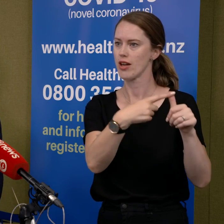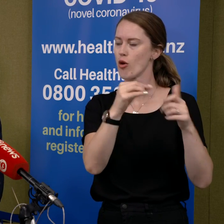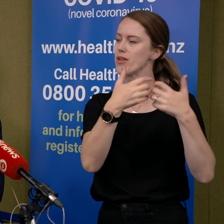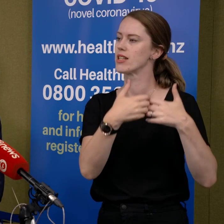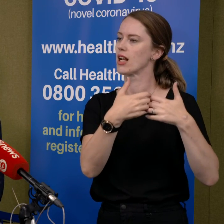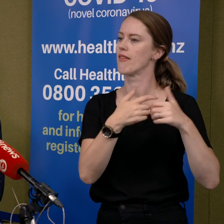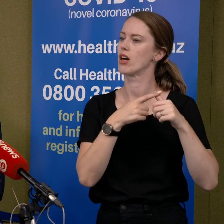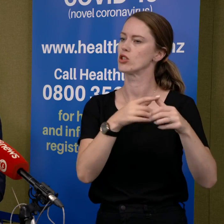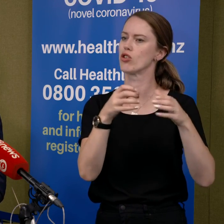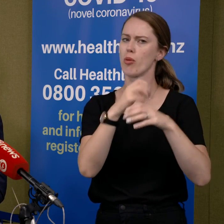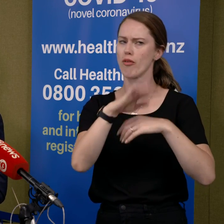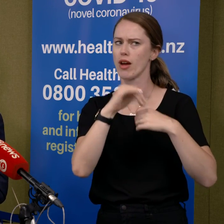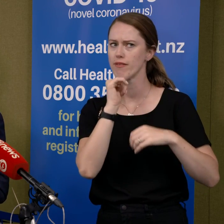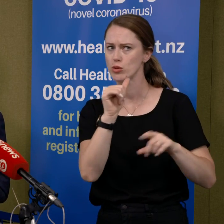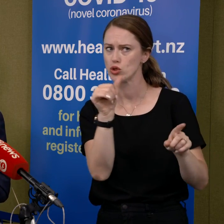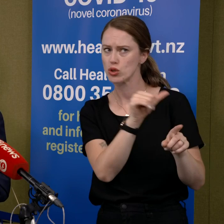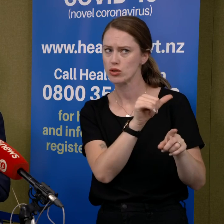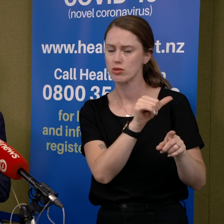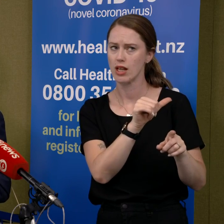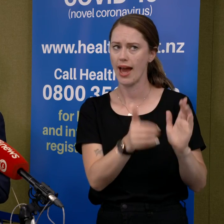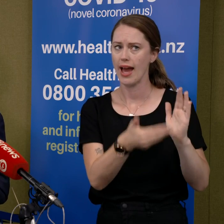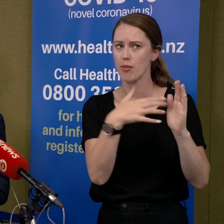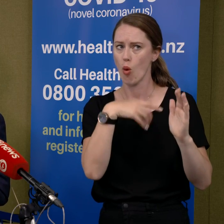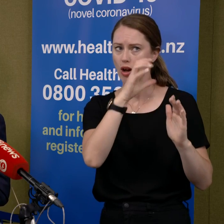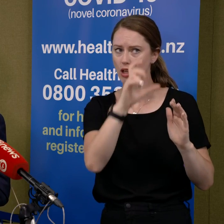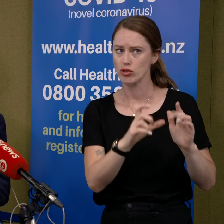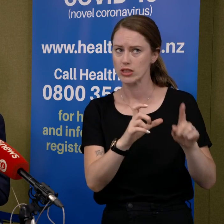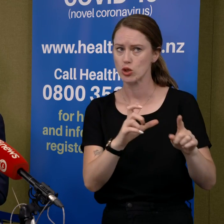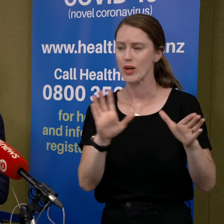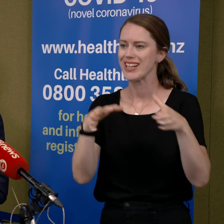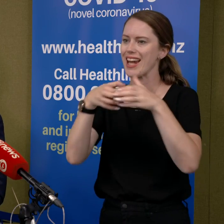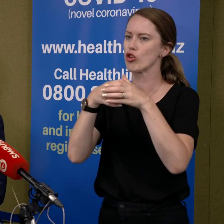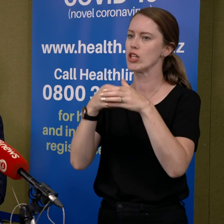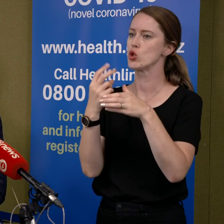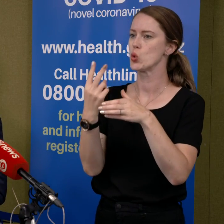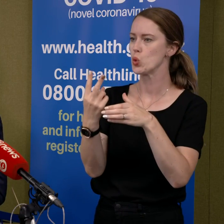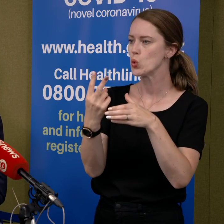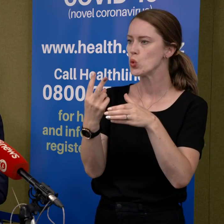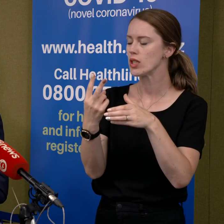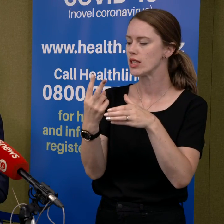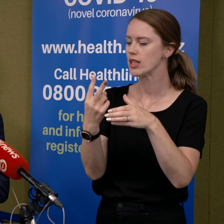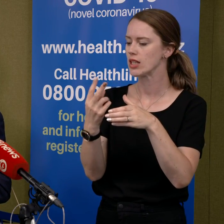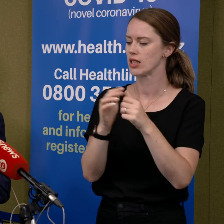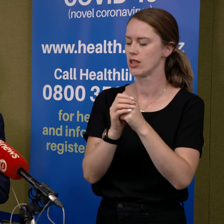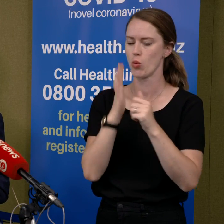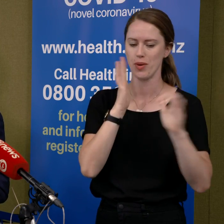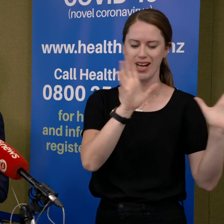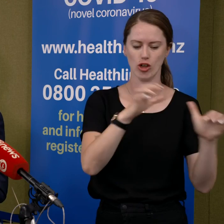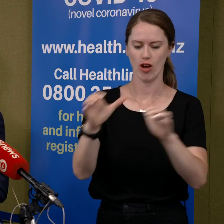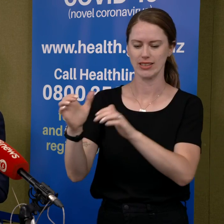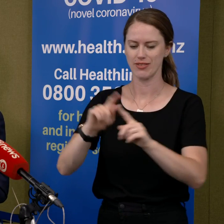technical advisory group about whether we should add further countries to Category 2 in our